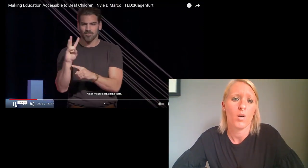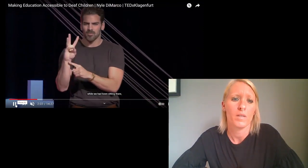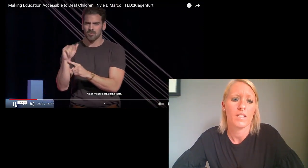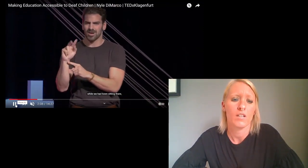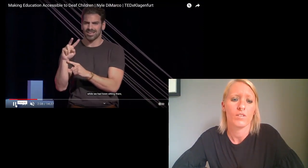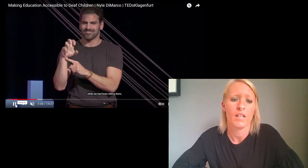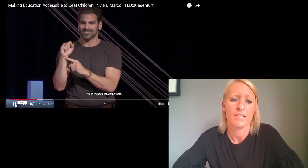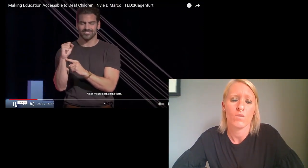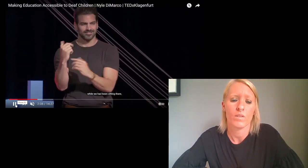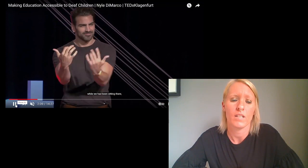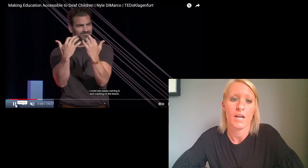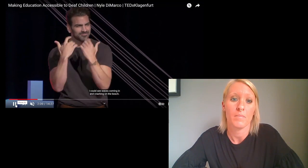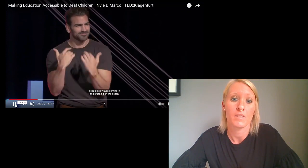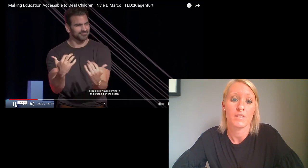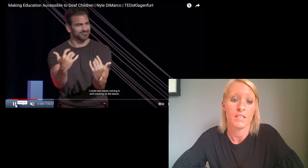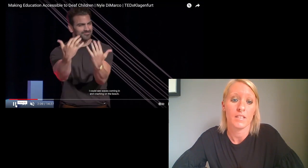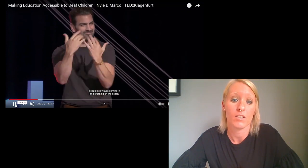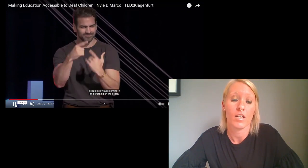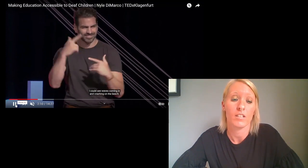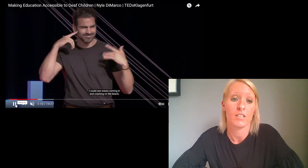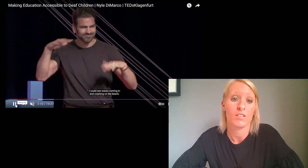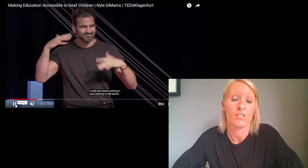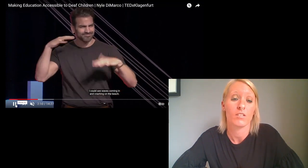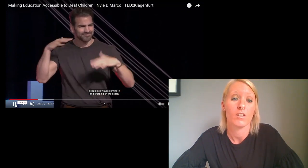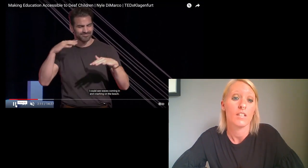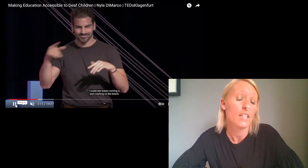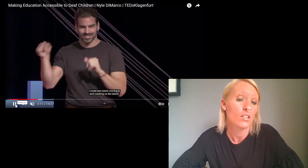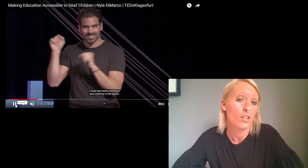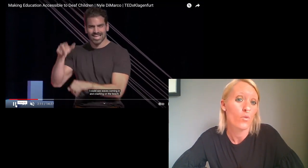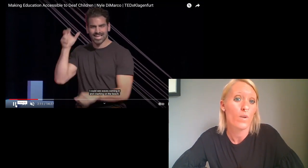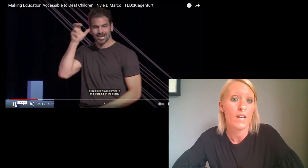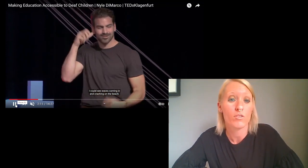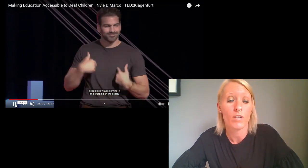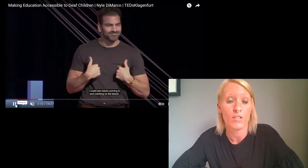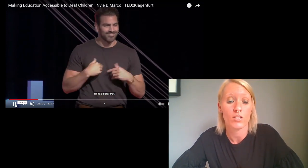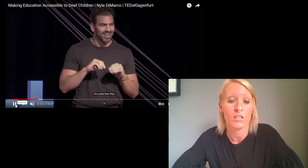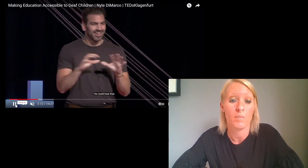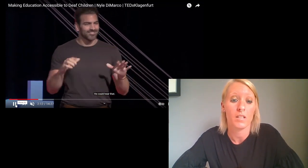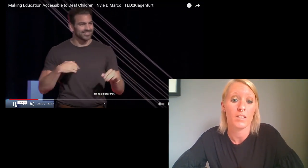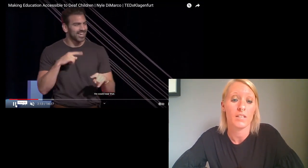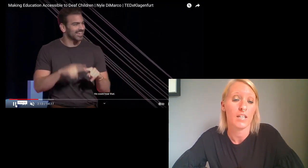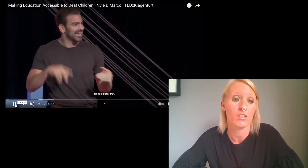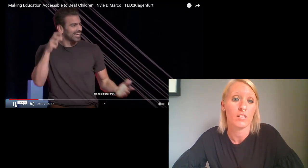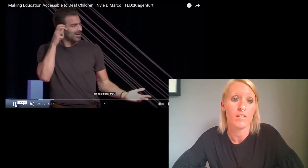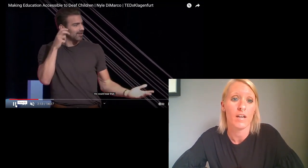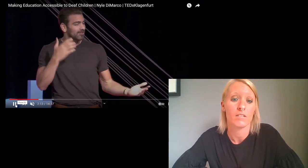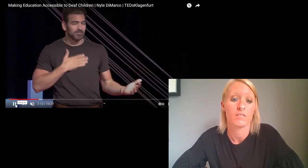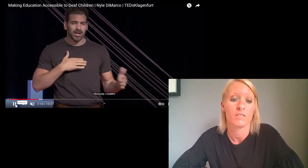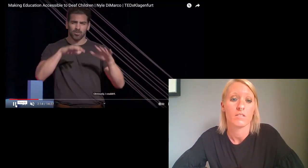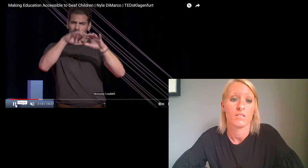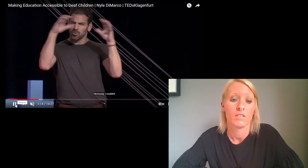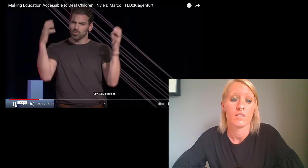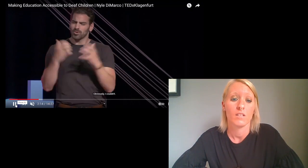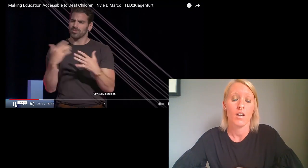It took a moment and I realized that we had been sitting here. He could hear the waves crashing and coming in, and I couldn't hear